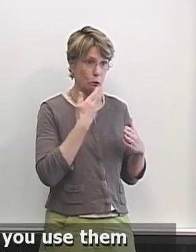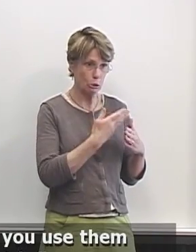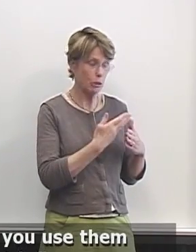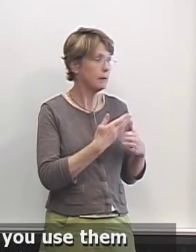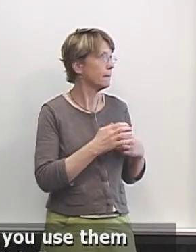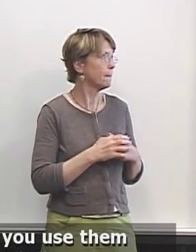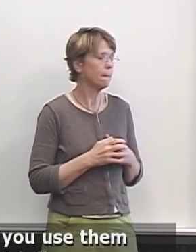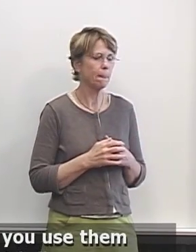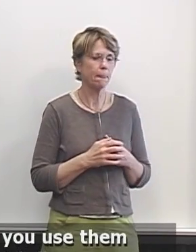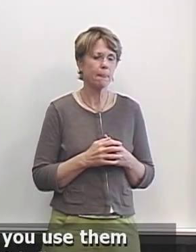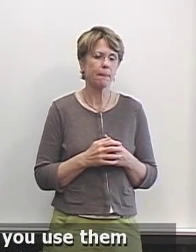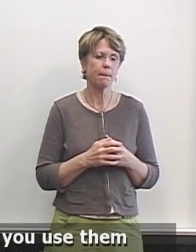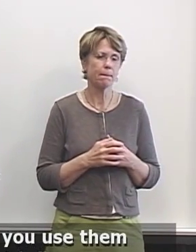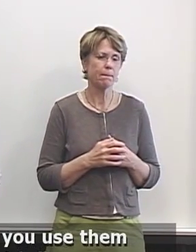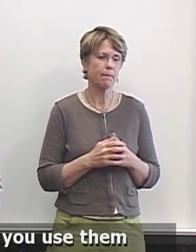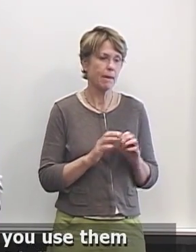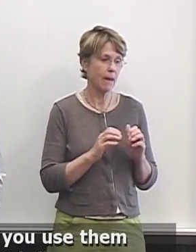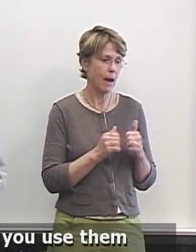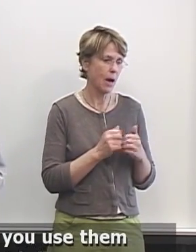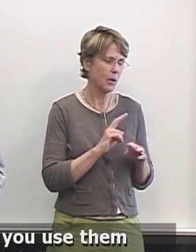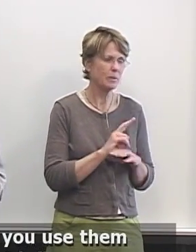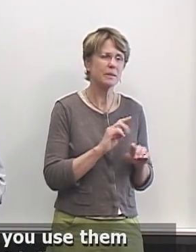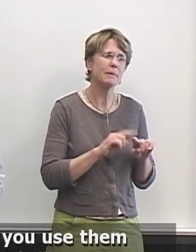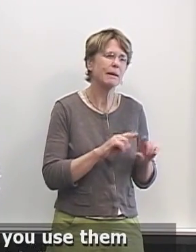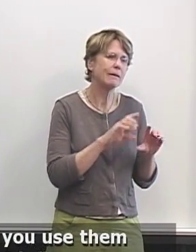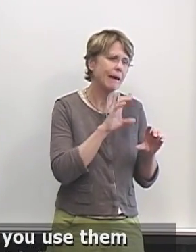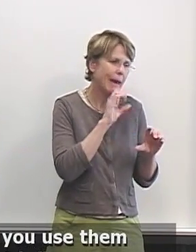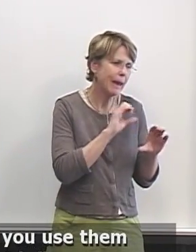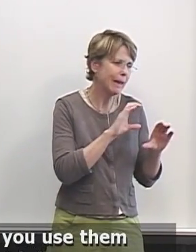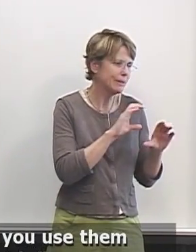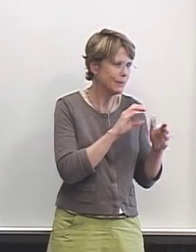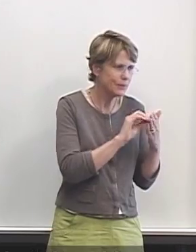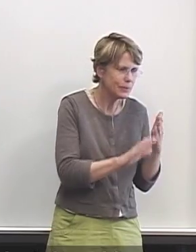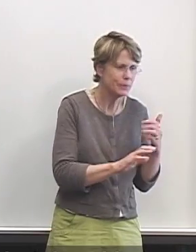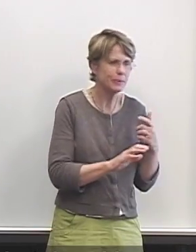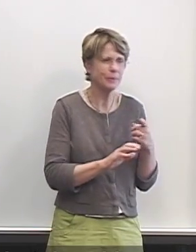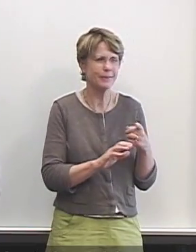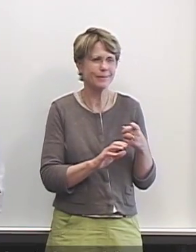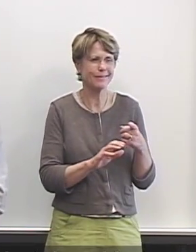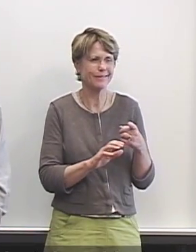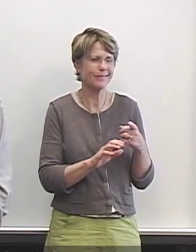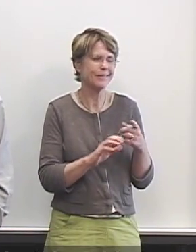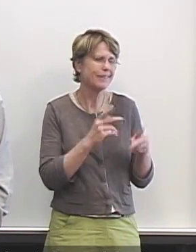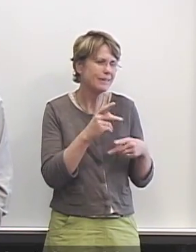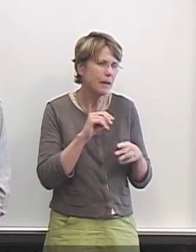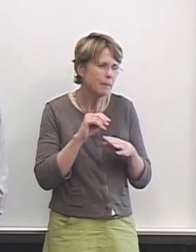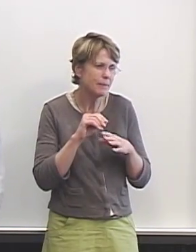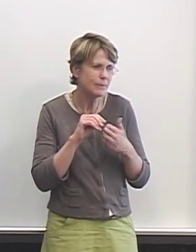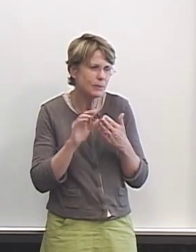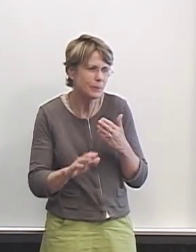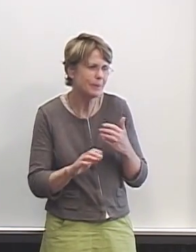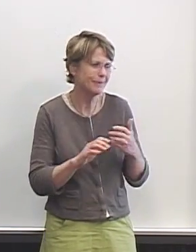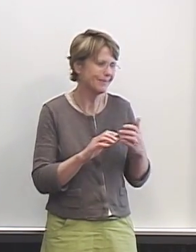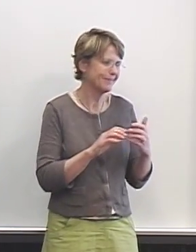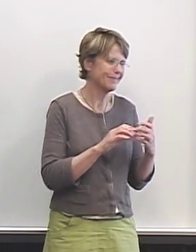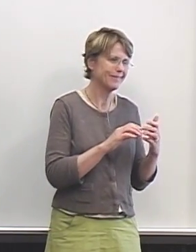Varies how you use them by age, that influences by type of student, by subject.